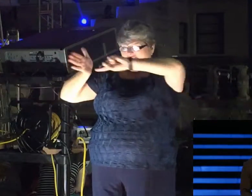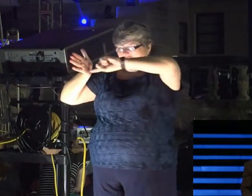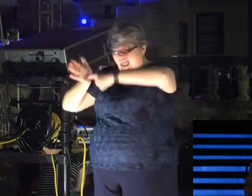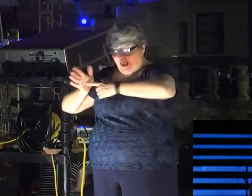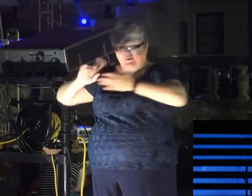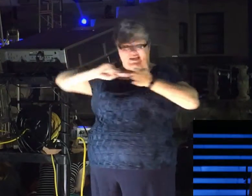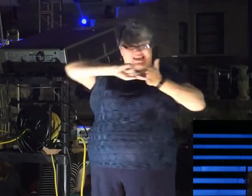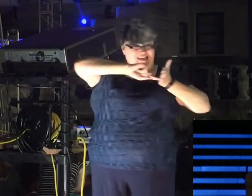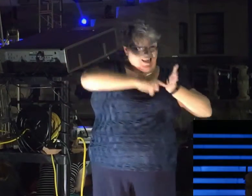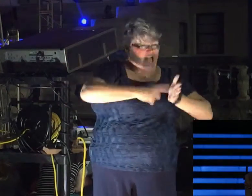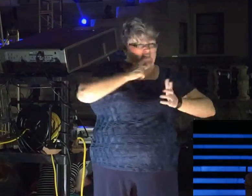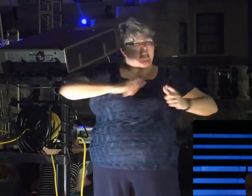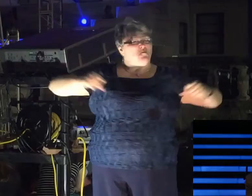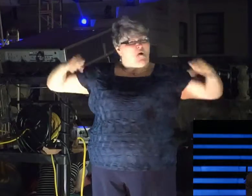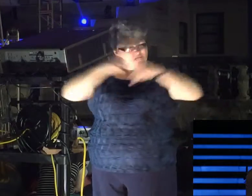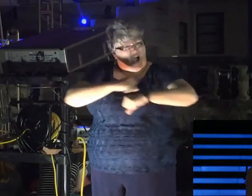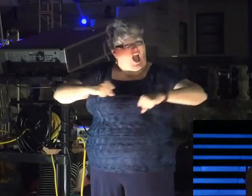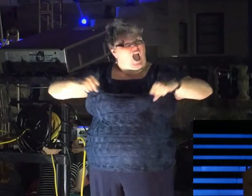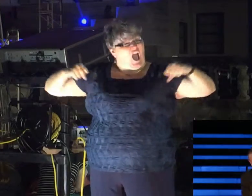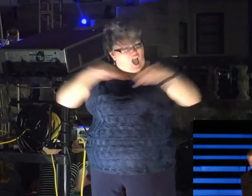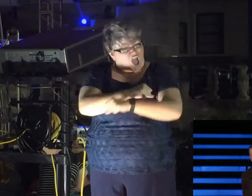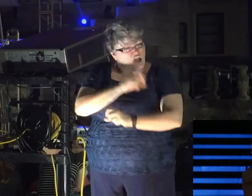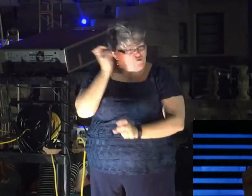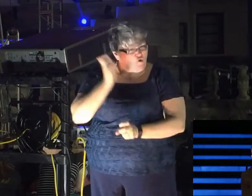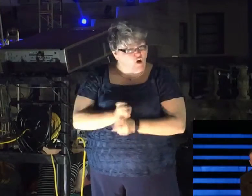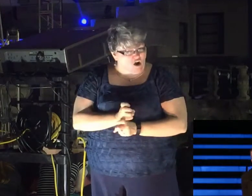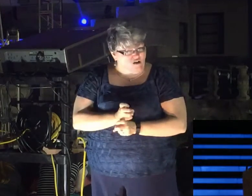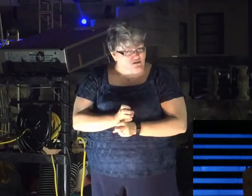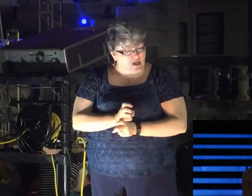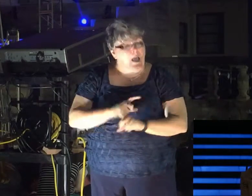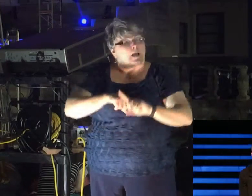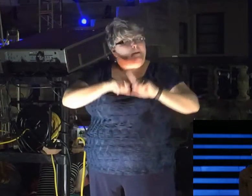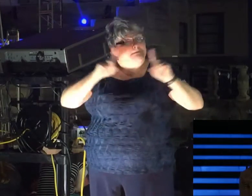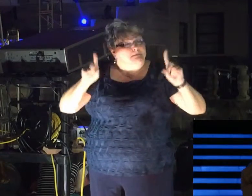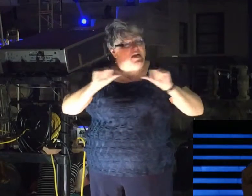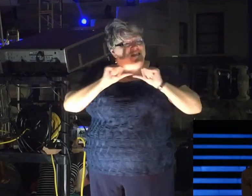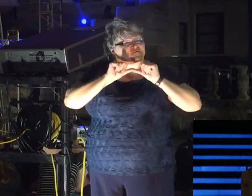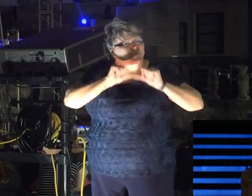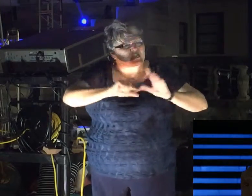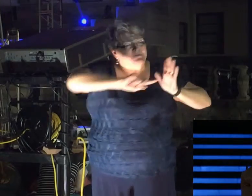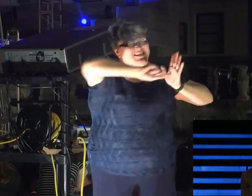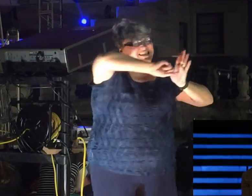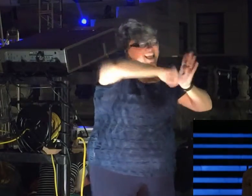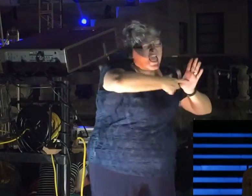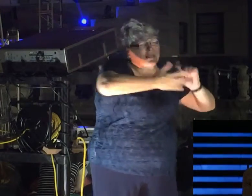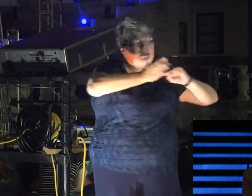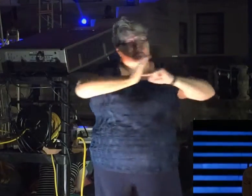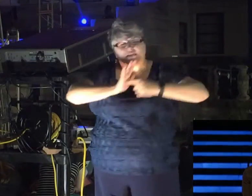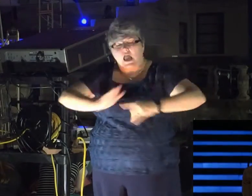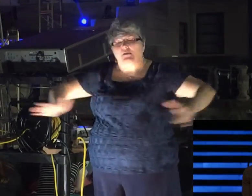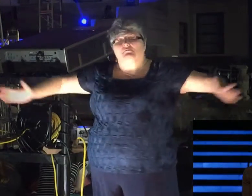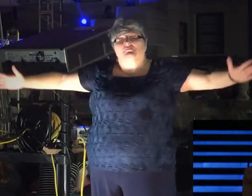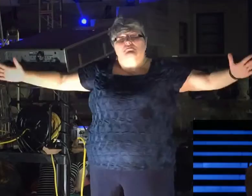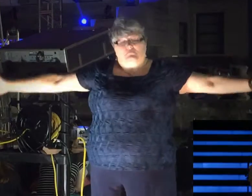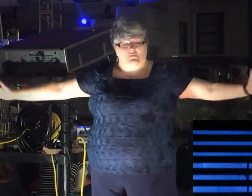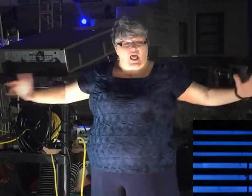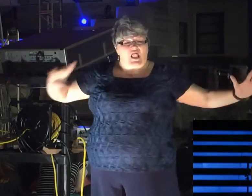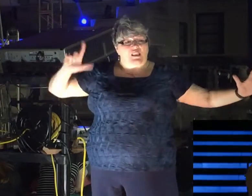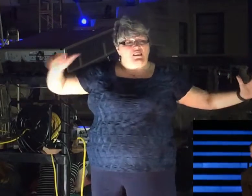and drive nails into him, he will fight you very hard. He said, but if you keep nailing him